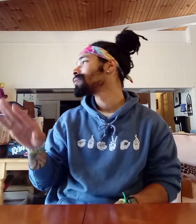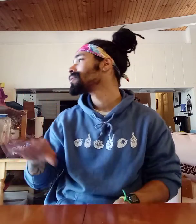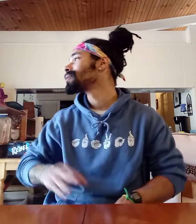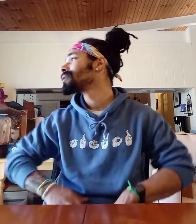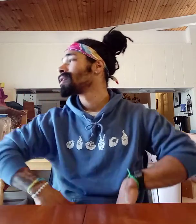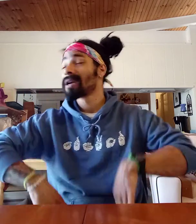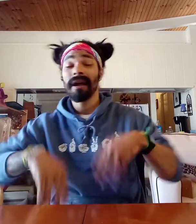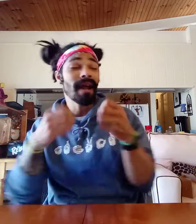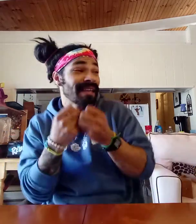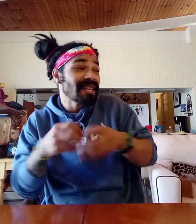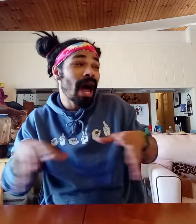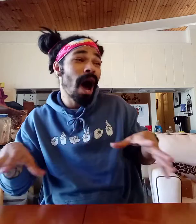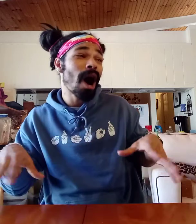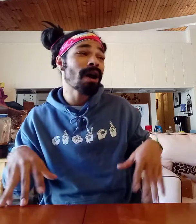He's lost